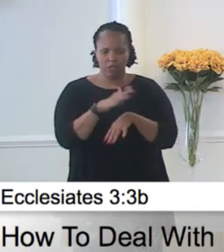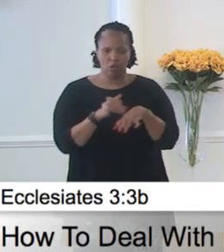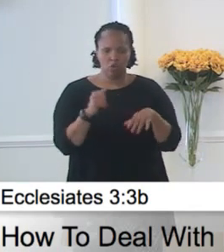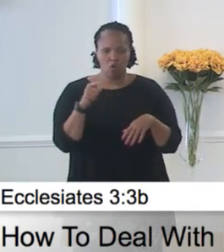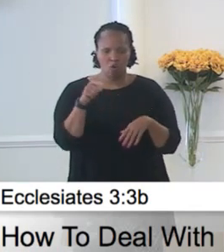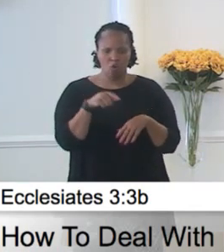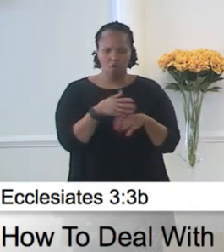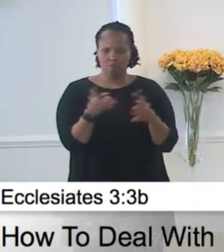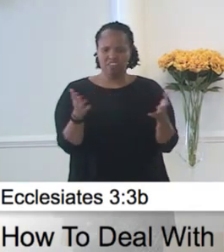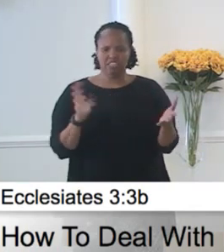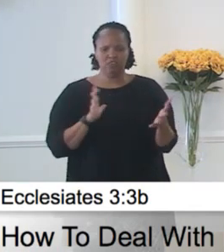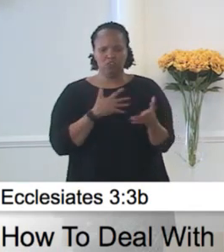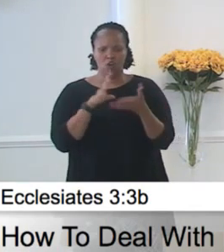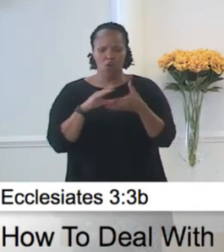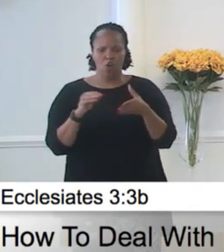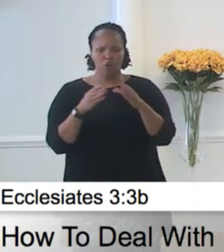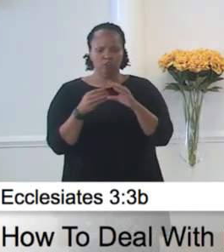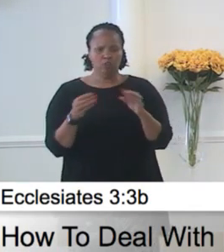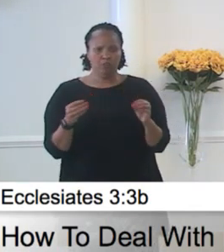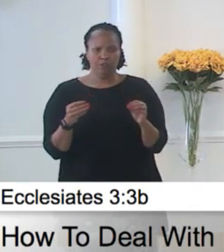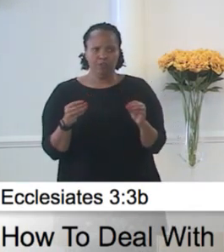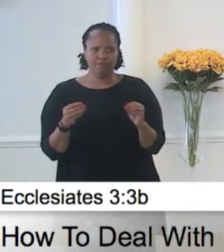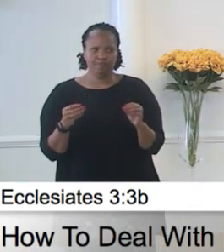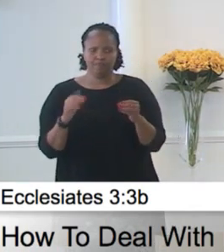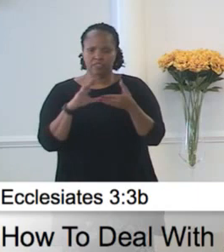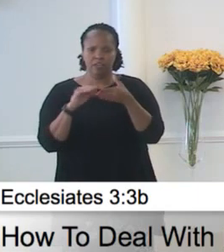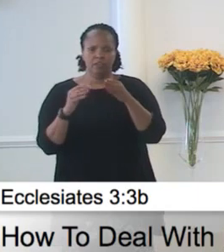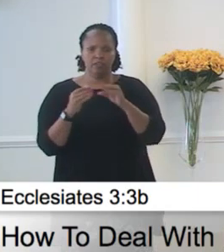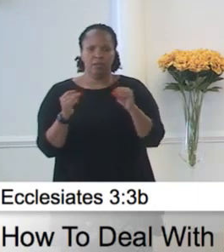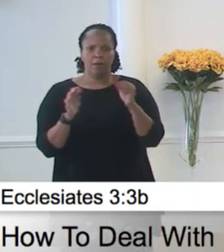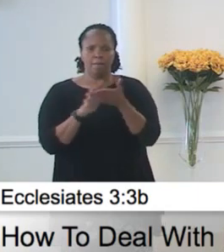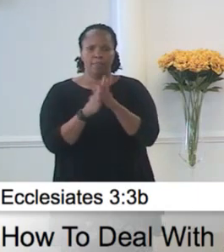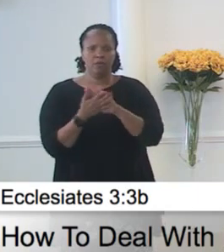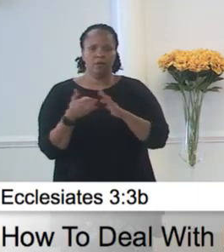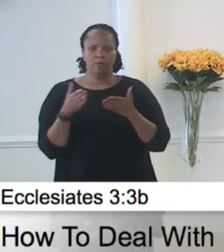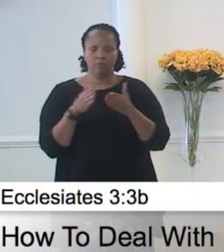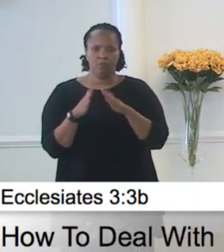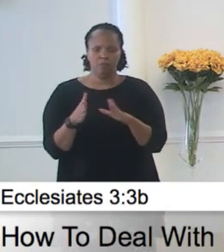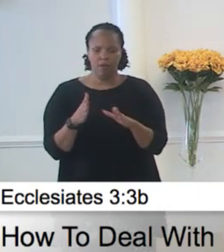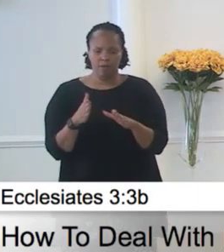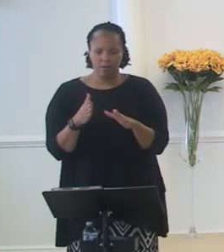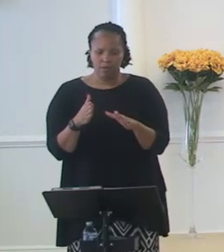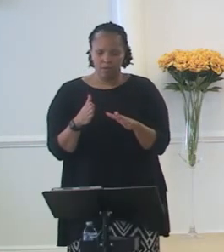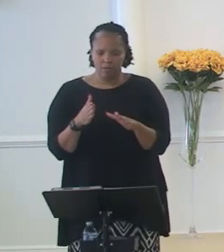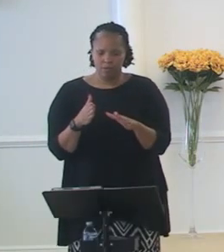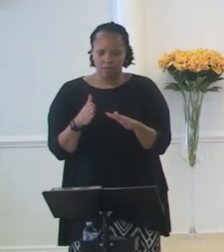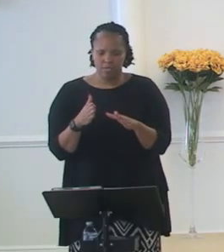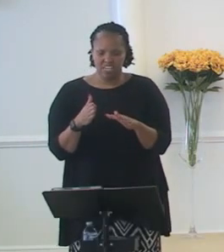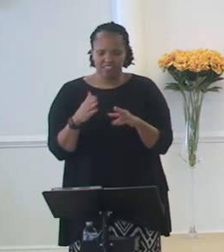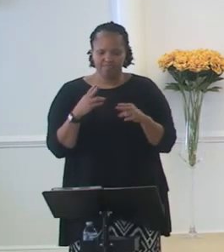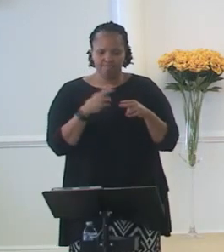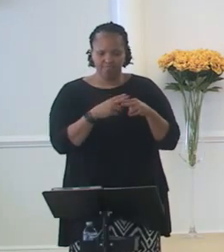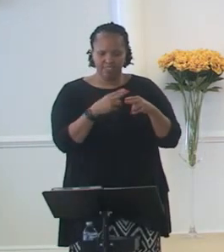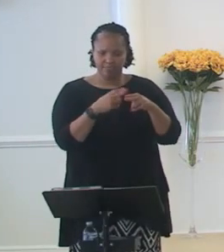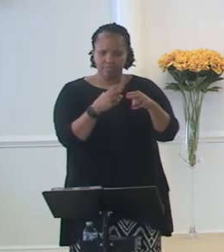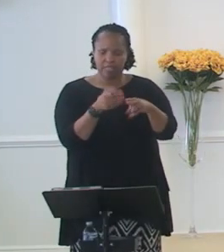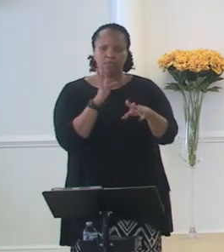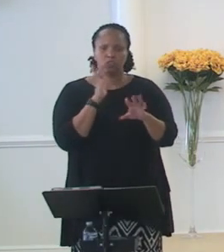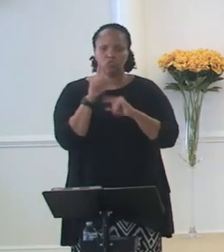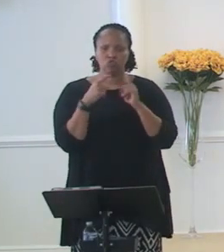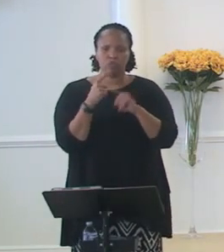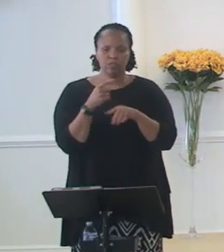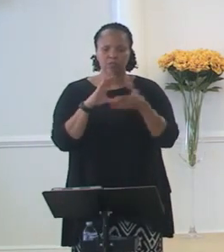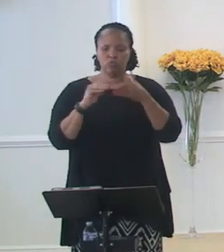narrative, because narrative becomes a way of naming the principal key story about life.